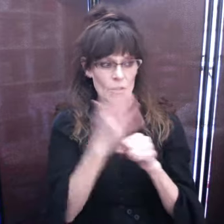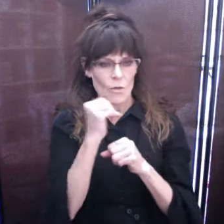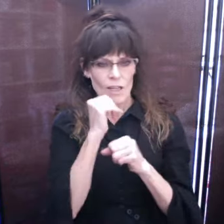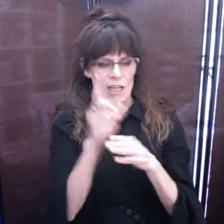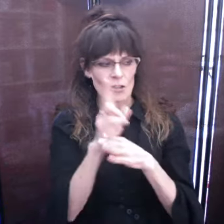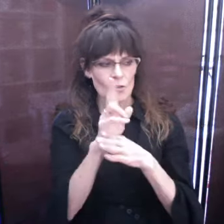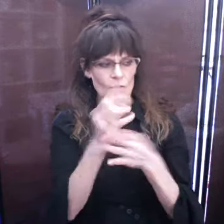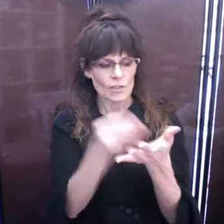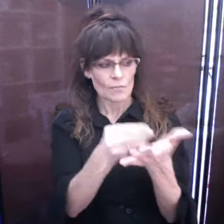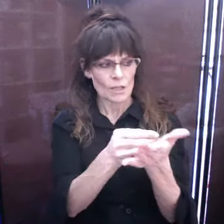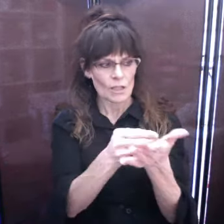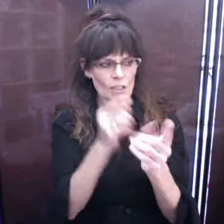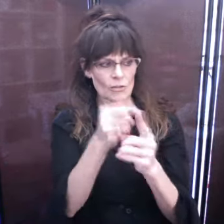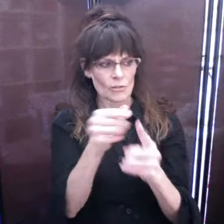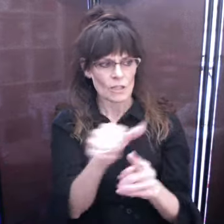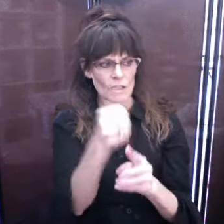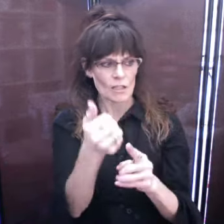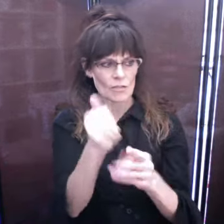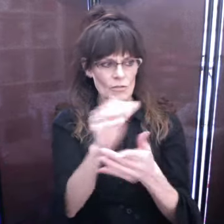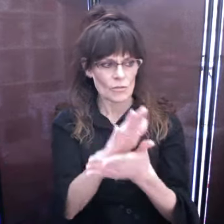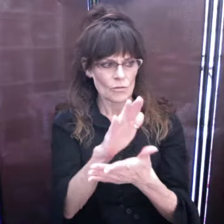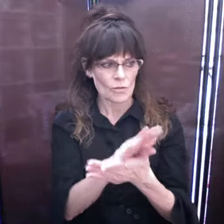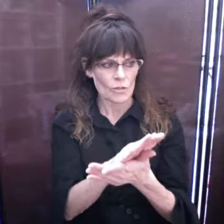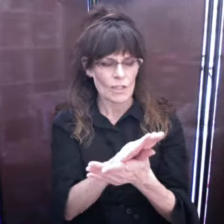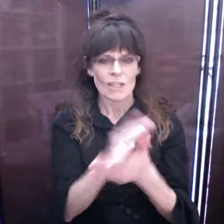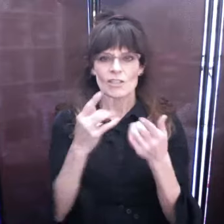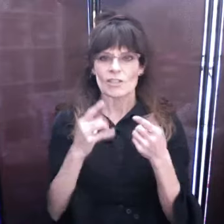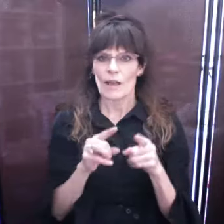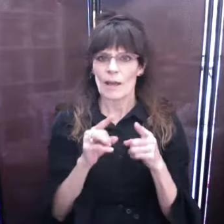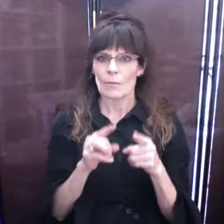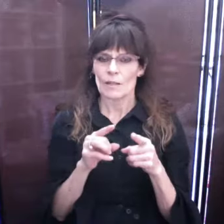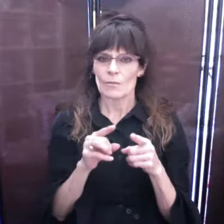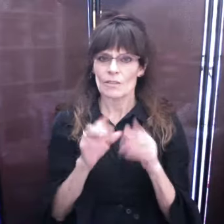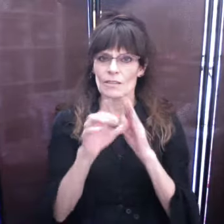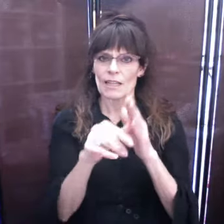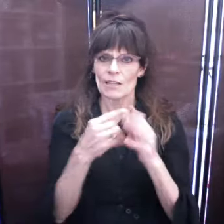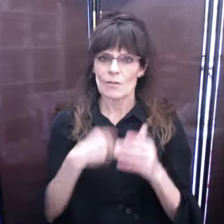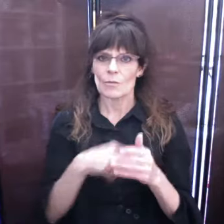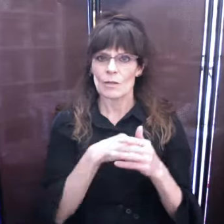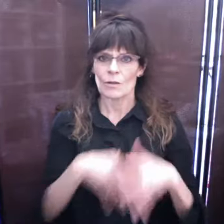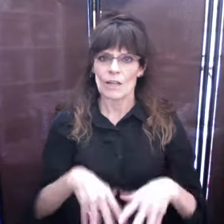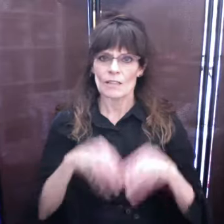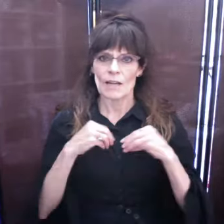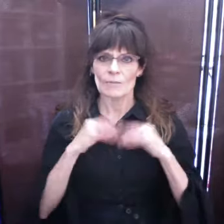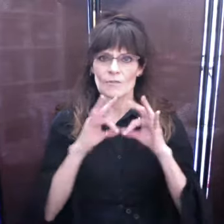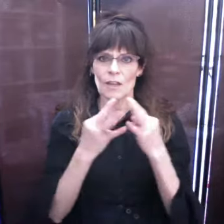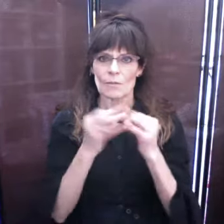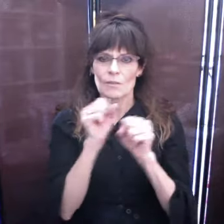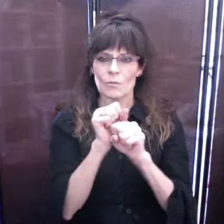and put it towards somebody else's school?" And it just so happened, it was not so long later, we were doing adoptive family through our work program. And I had found a girl